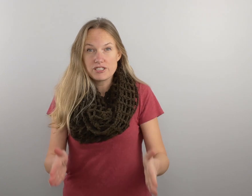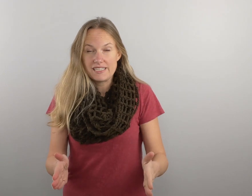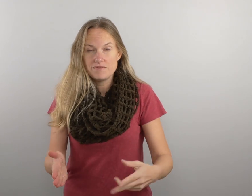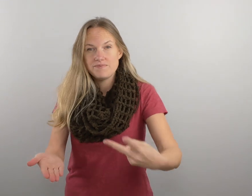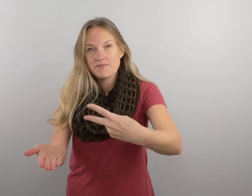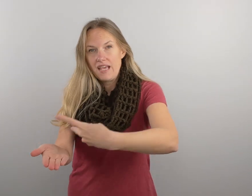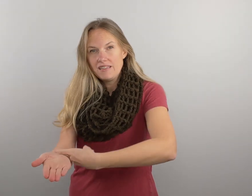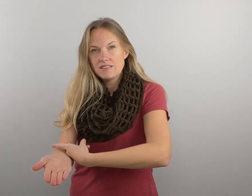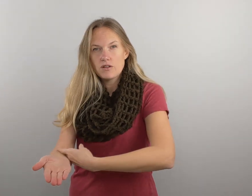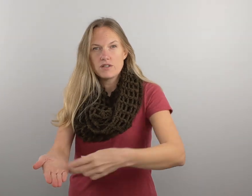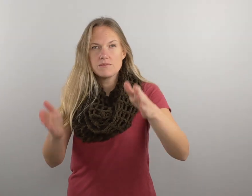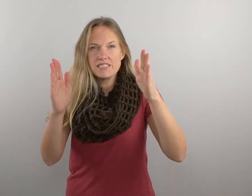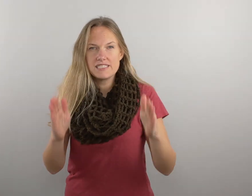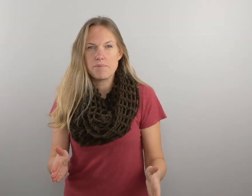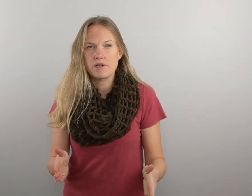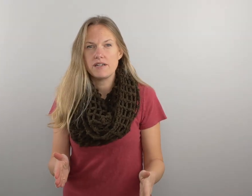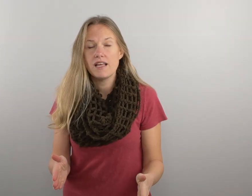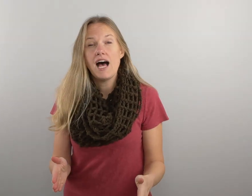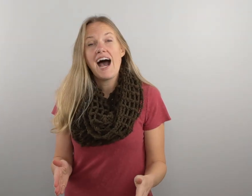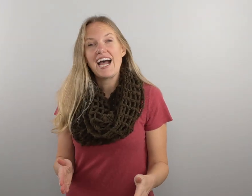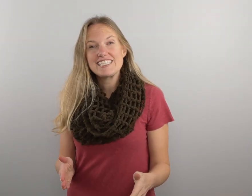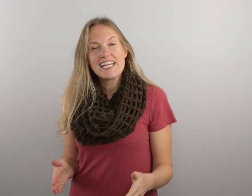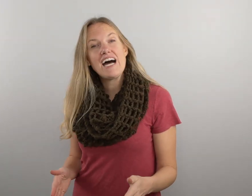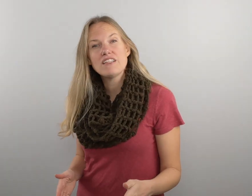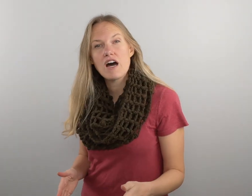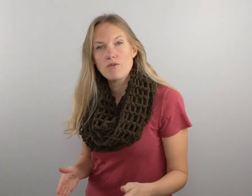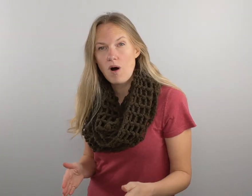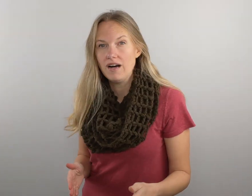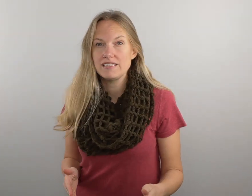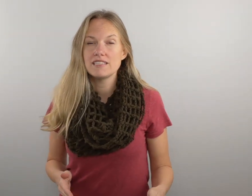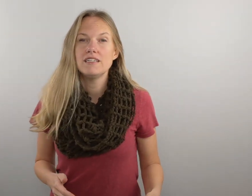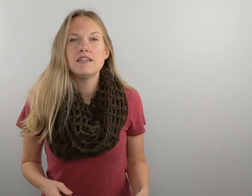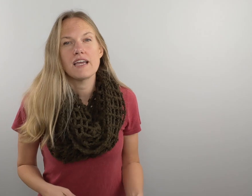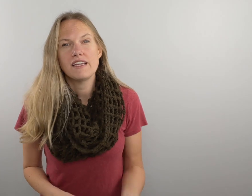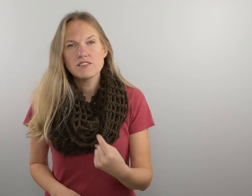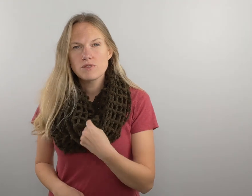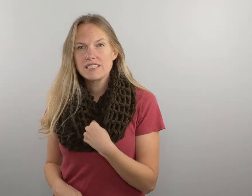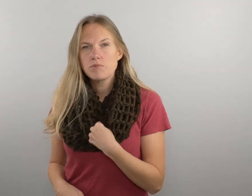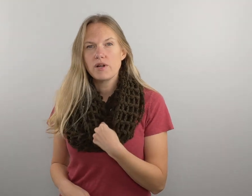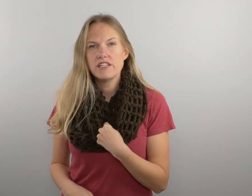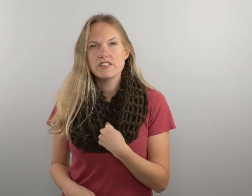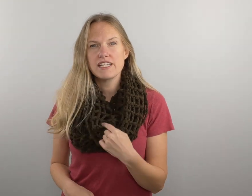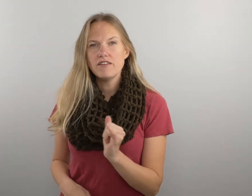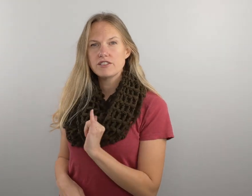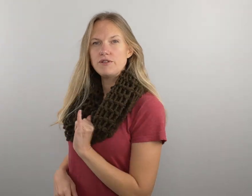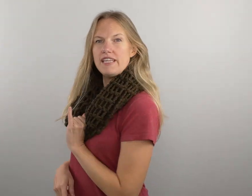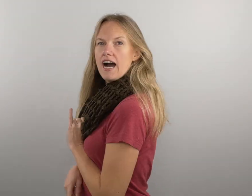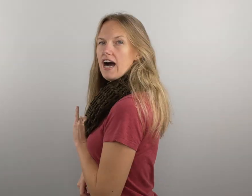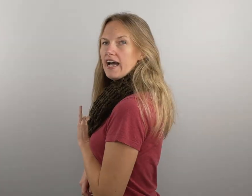person, okay? The Lord is my shepherd, I shall not want, okay? So once again, pointing to yourself, or doing the I